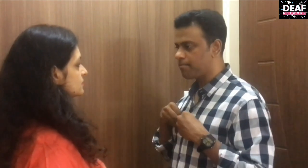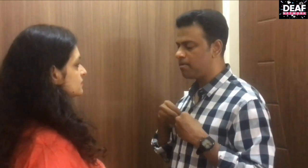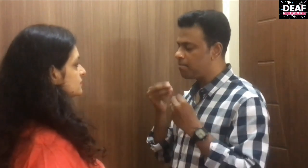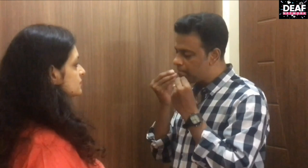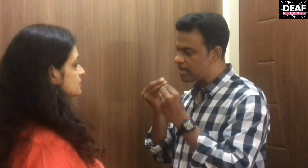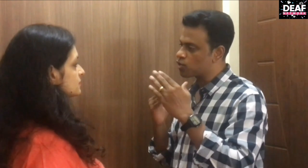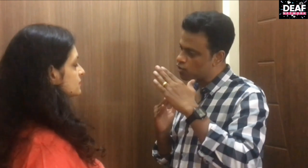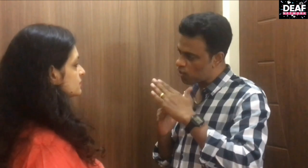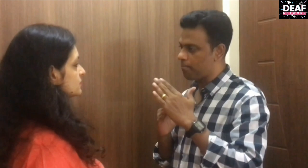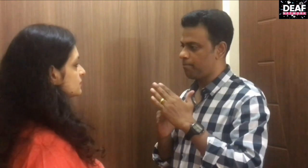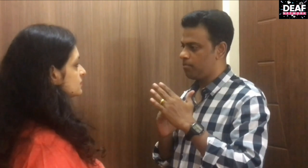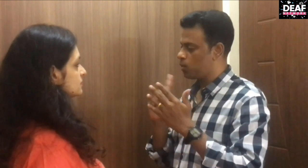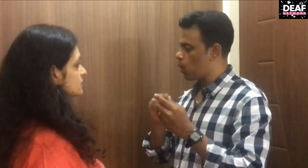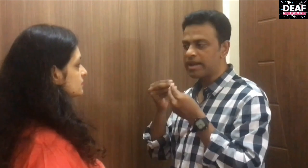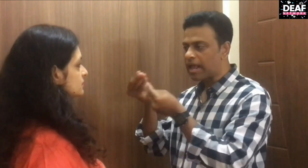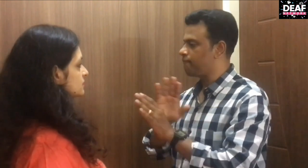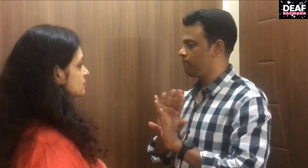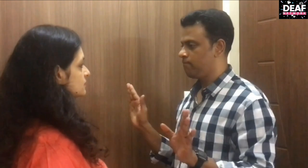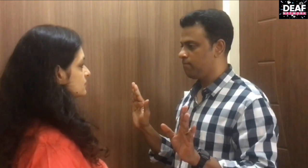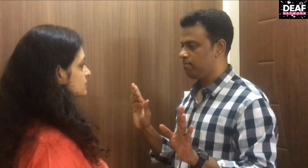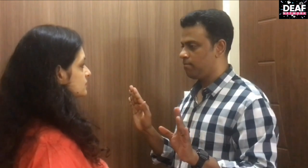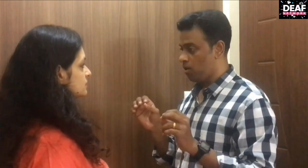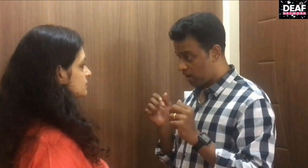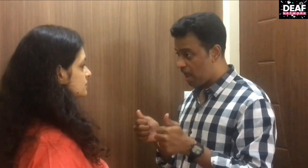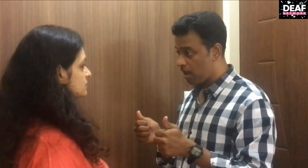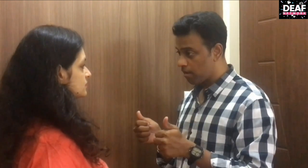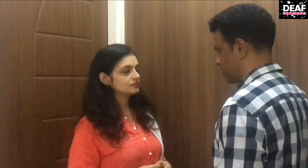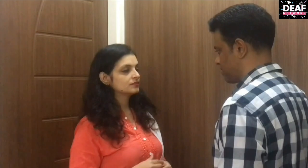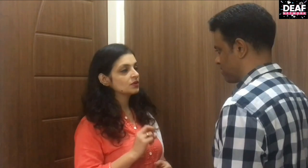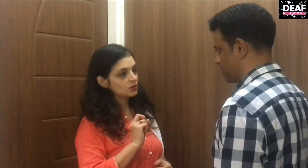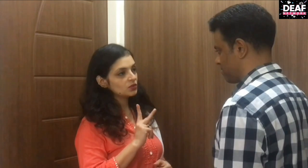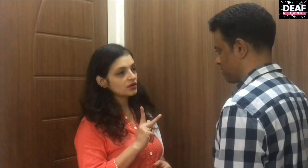me. Stop. Don't kill. Okay? Okay.